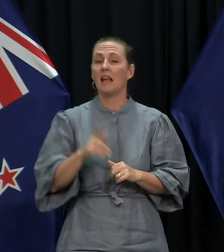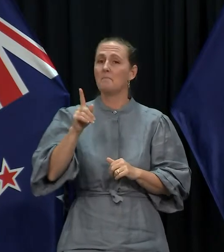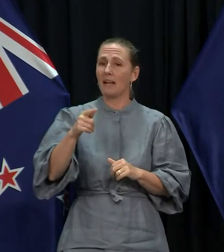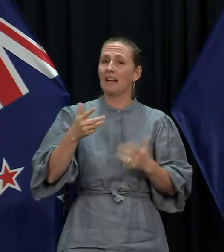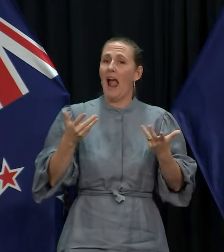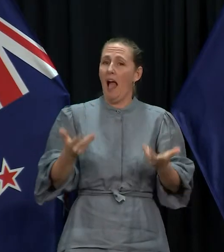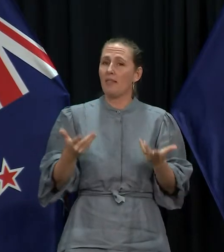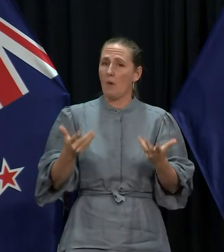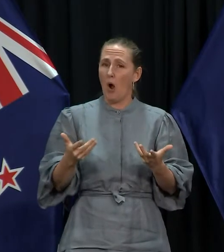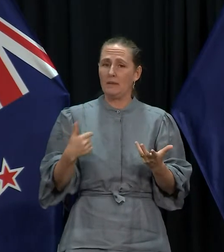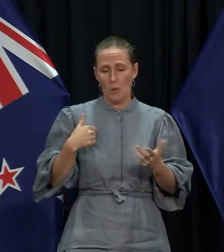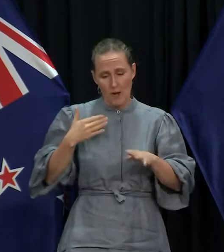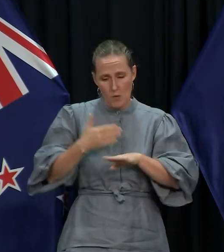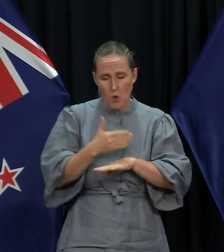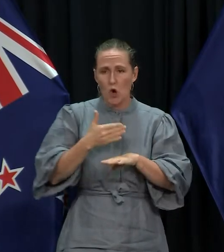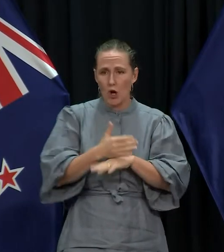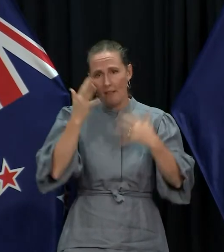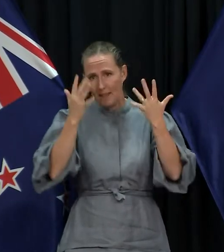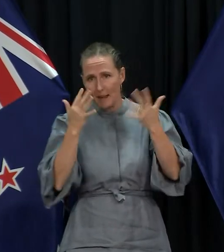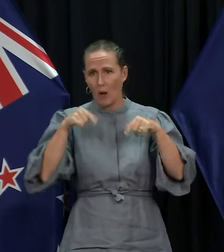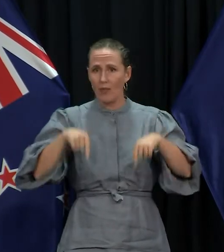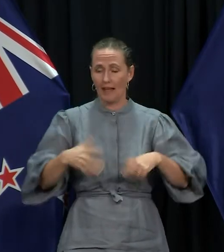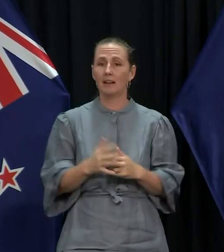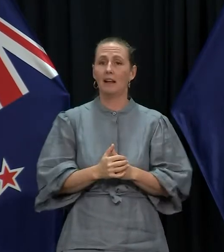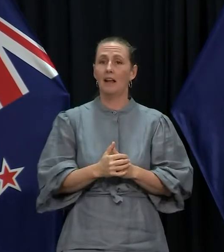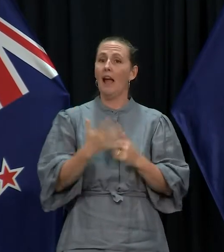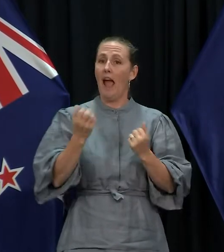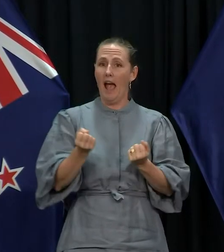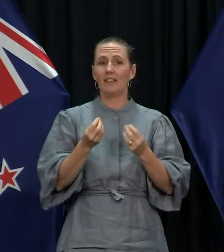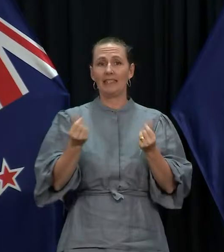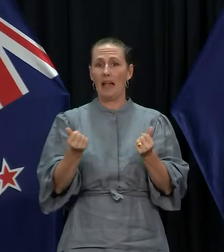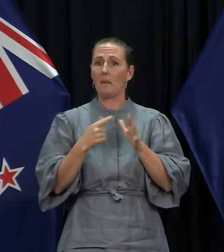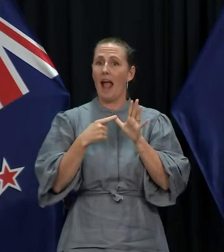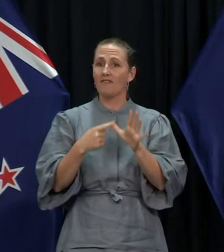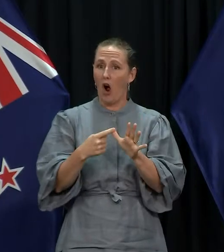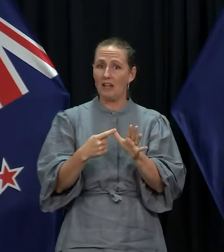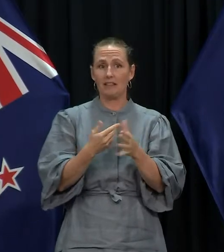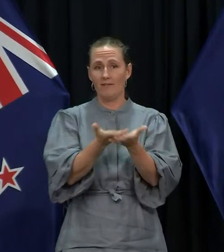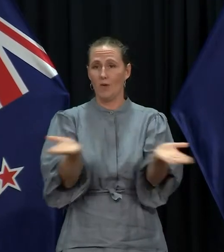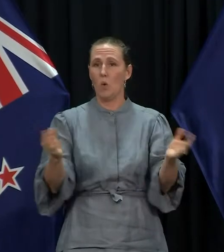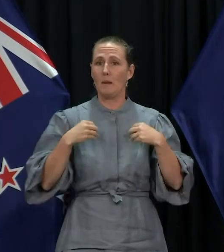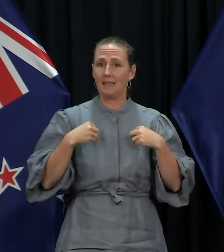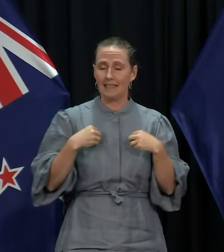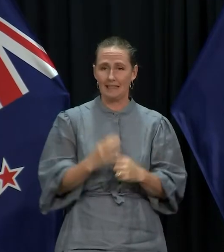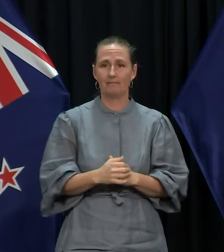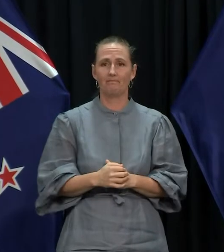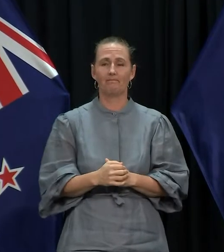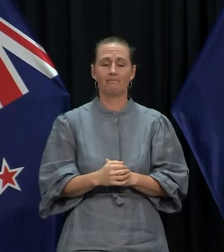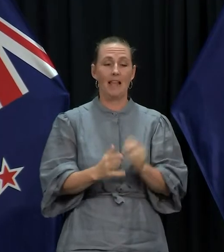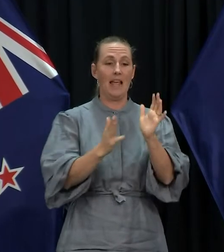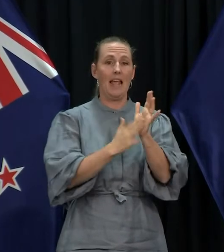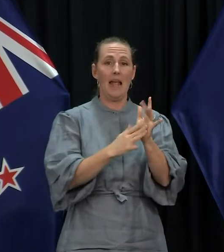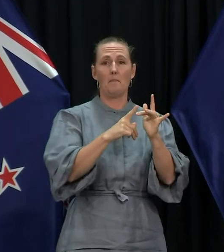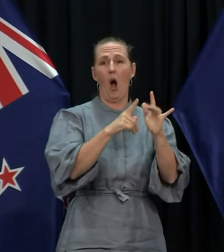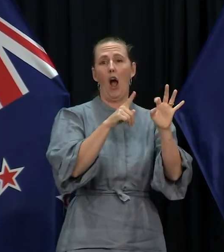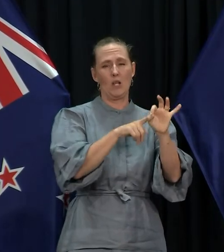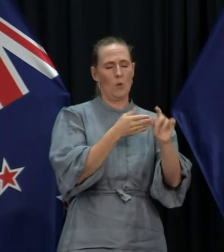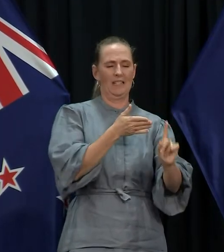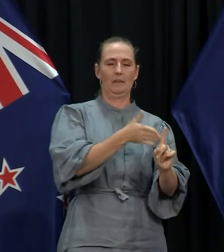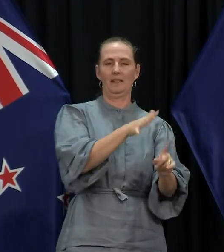And the guidance, there is already guidance out there for businesses. The MIQ situation was, as the PM said, very